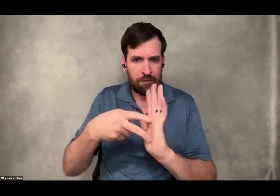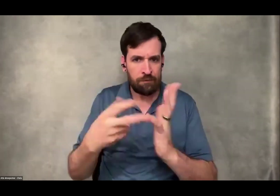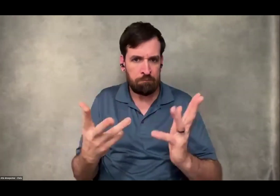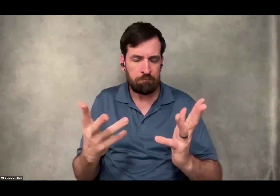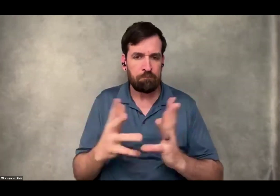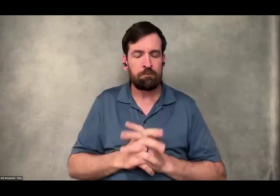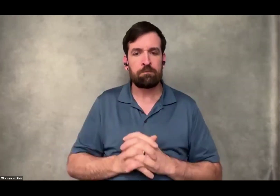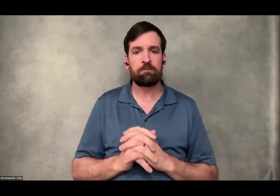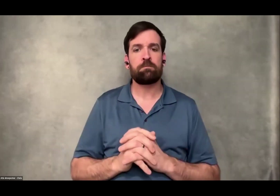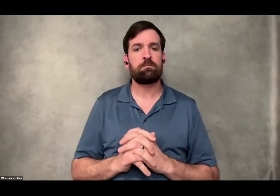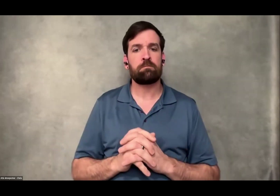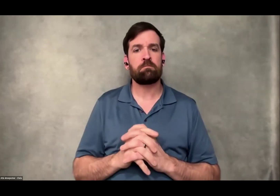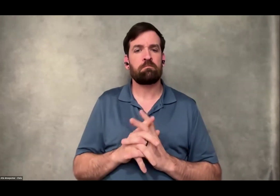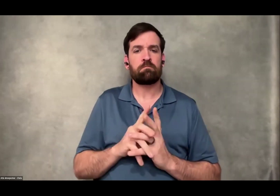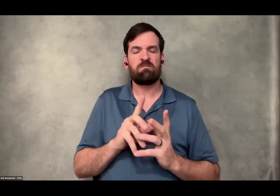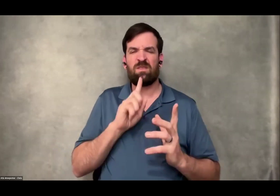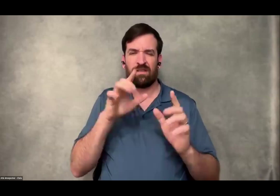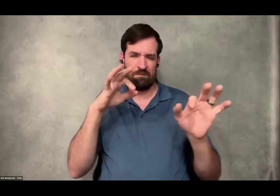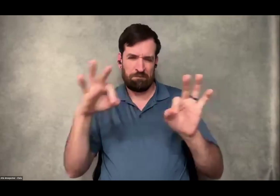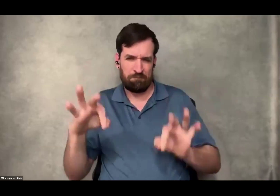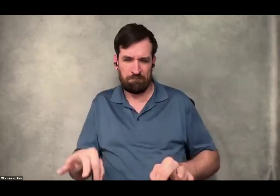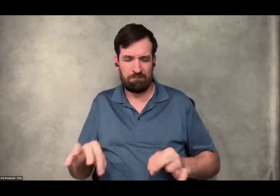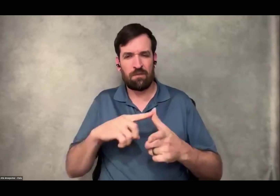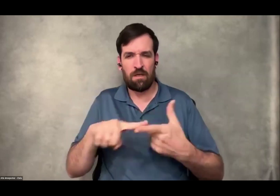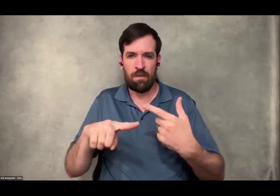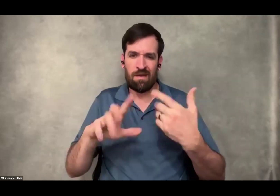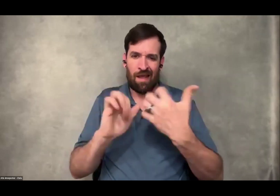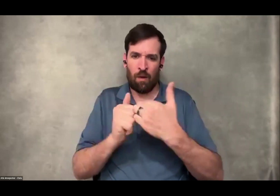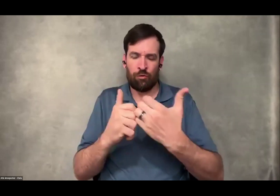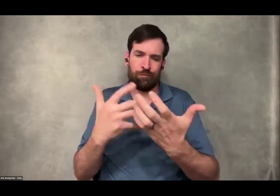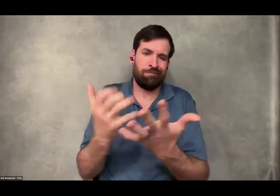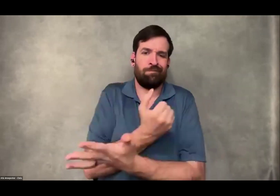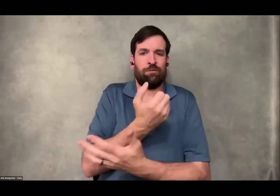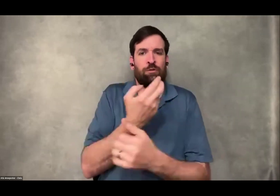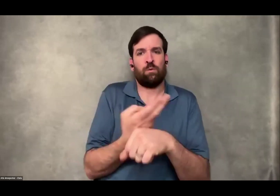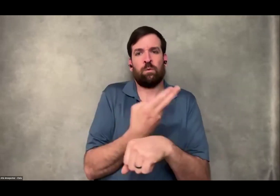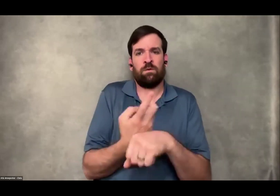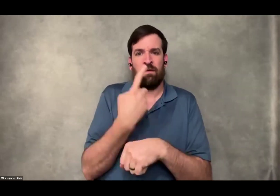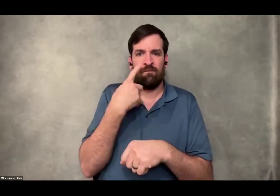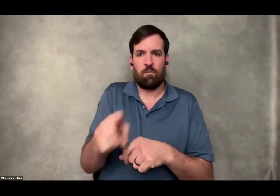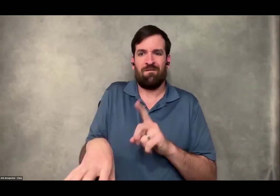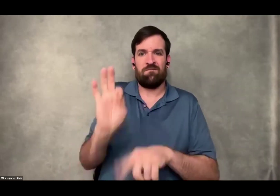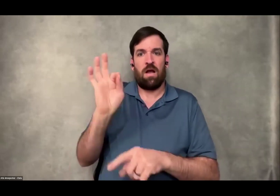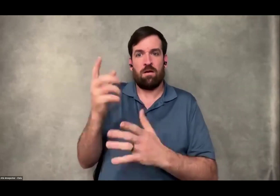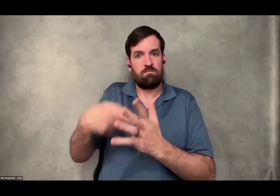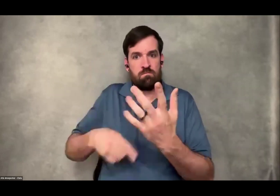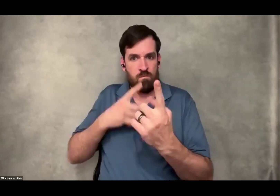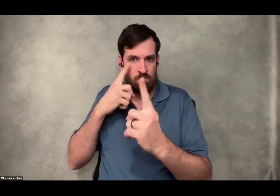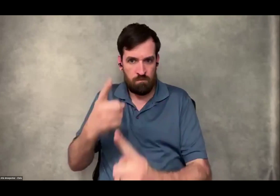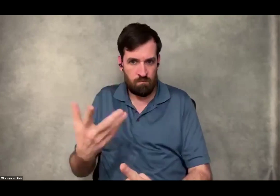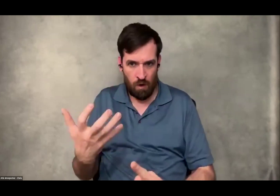means, and how we can best use it to get exactly what we're looking for. And in a